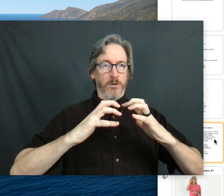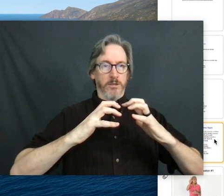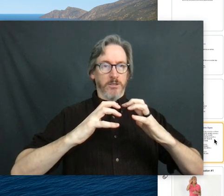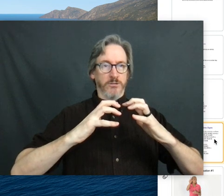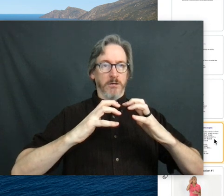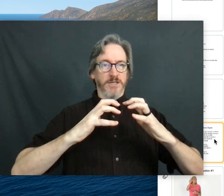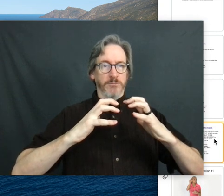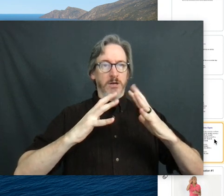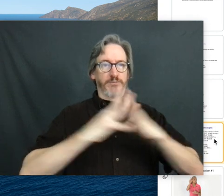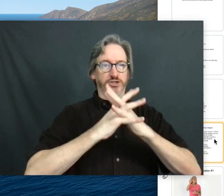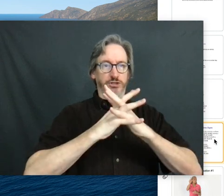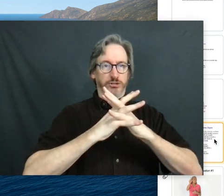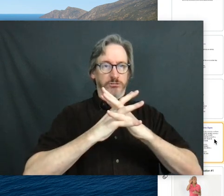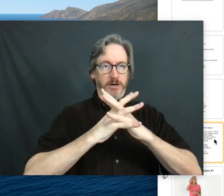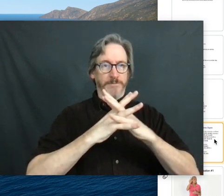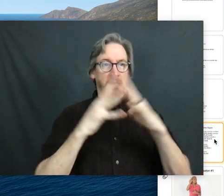each other.